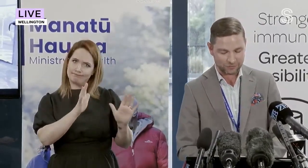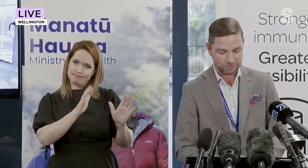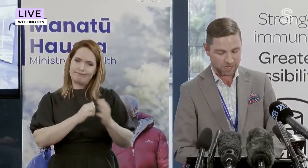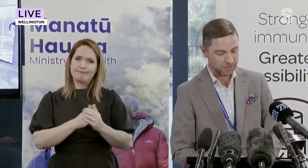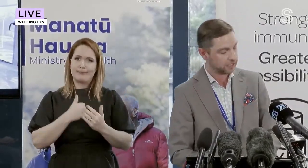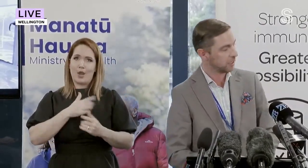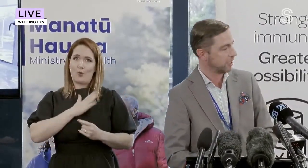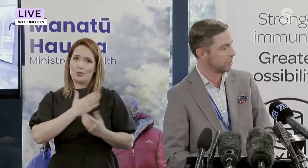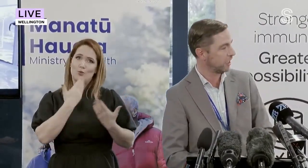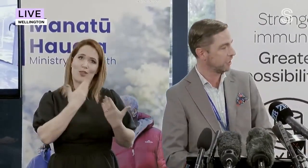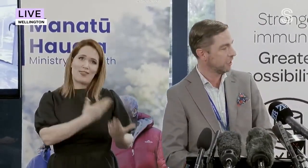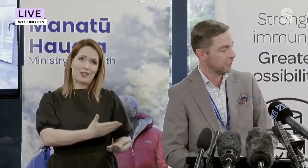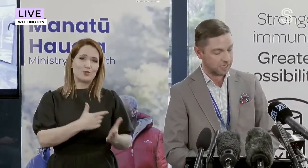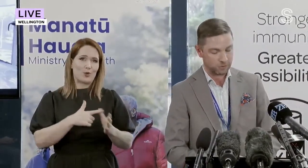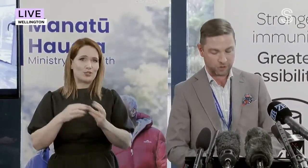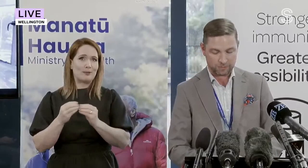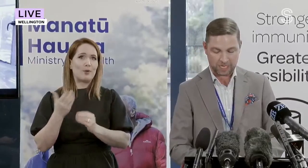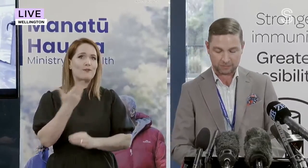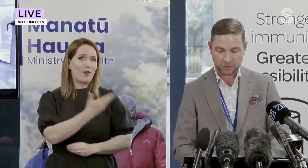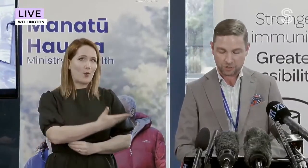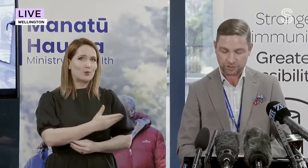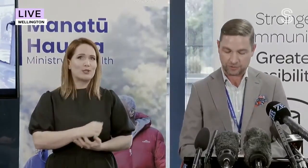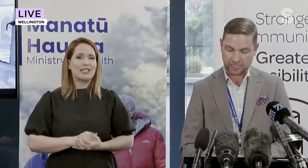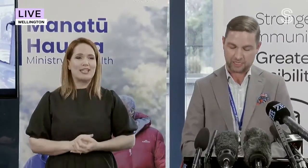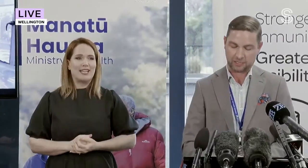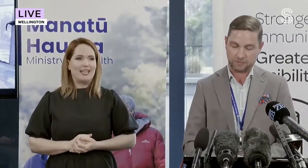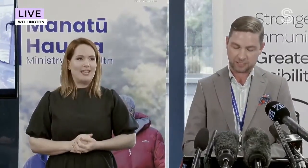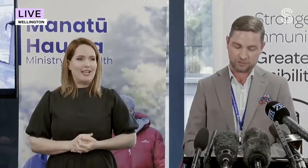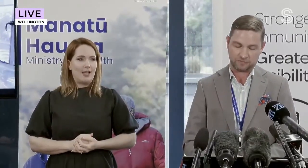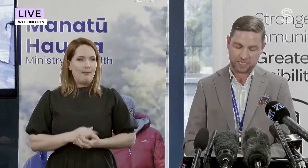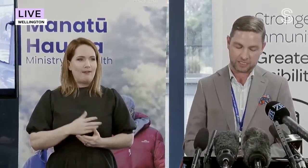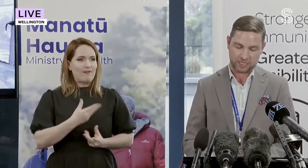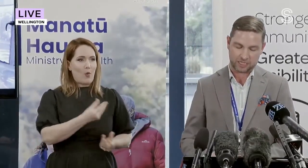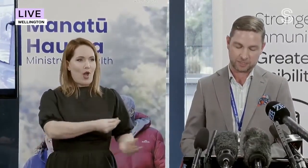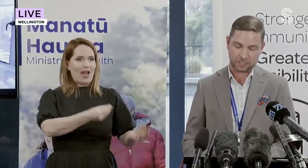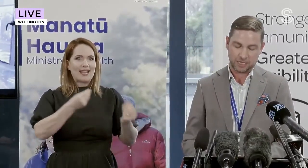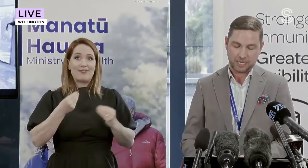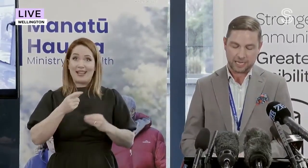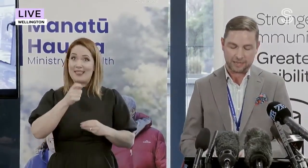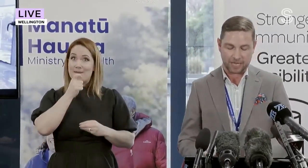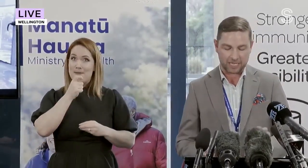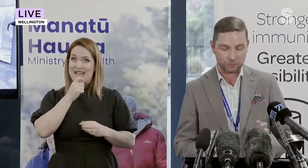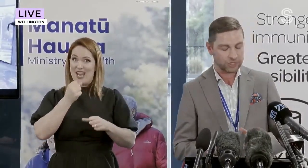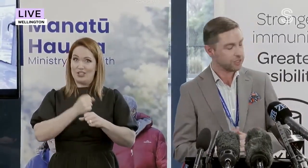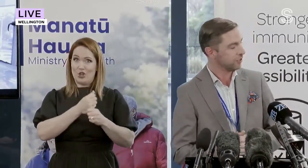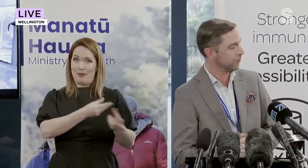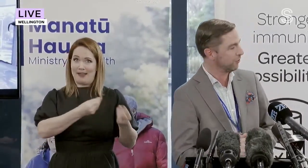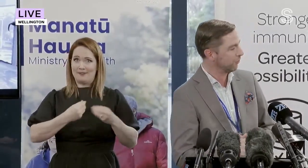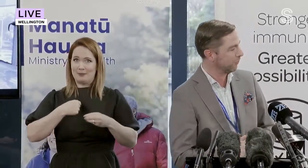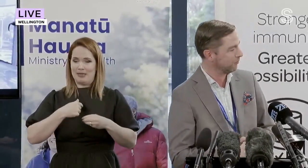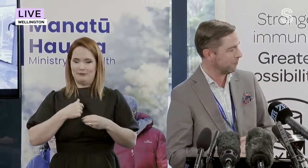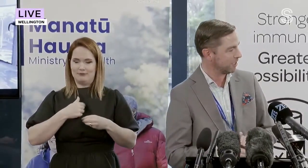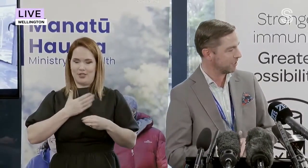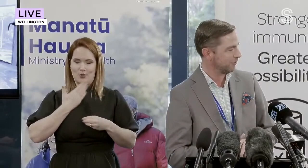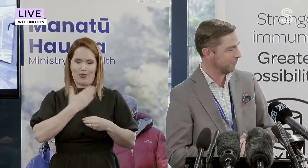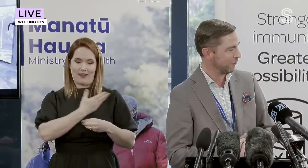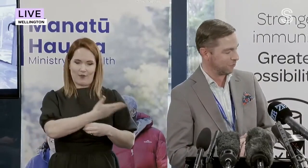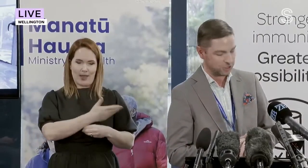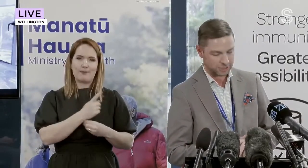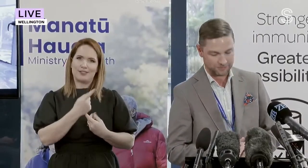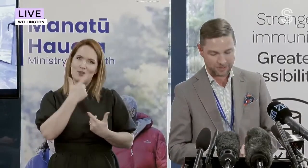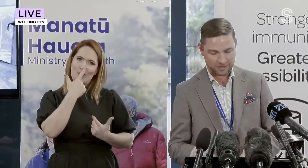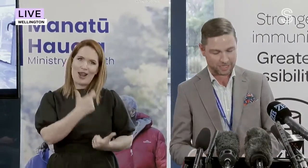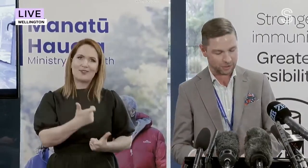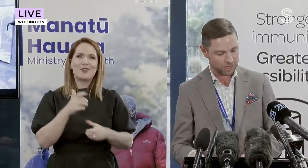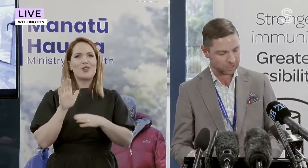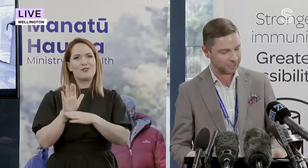like to offer my thanks to Ashley, although perhaps not for handing the baton of media stand-ups, and wish you all the very best for the